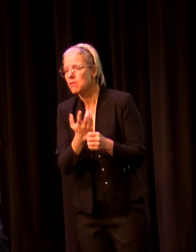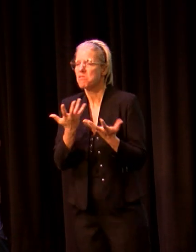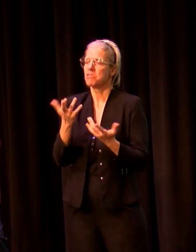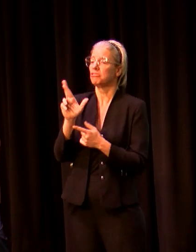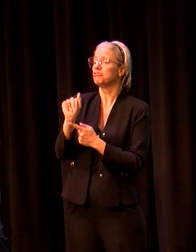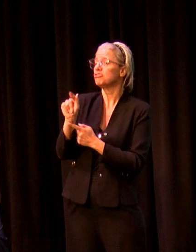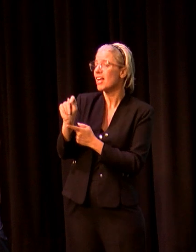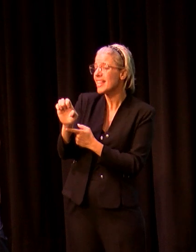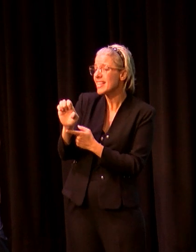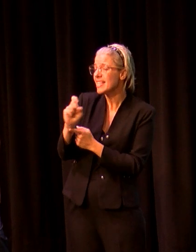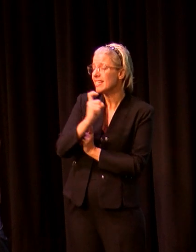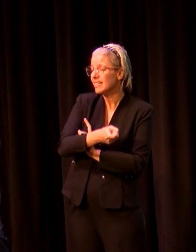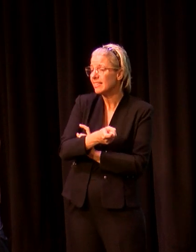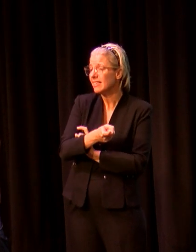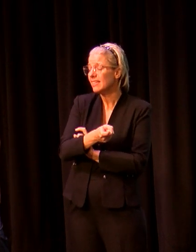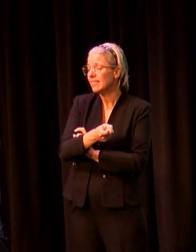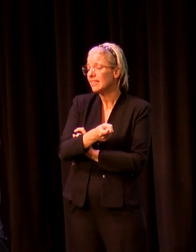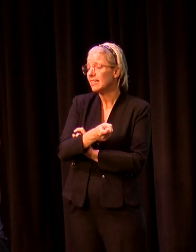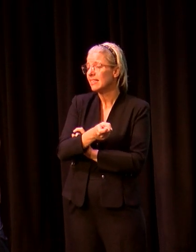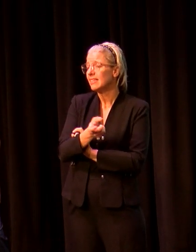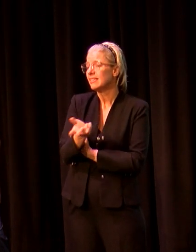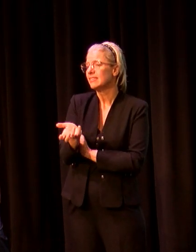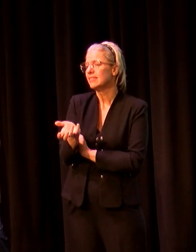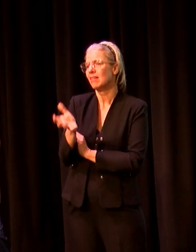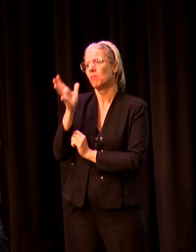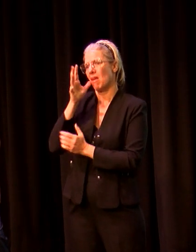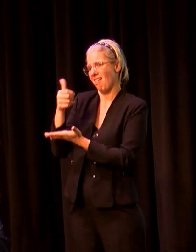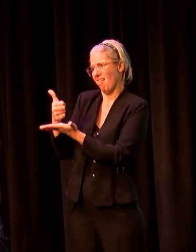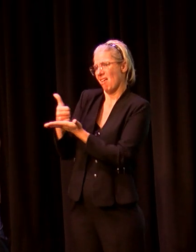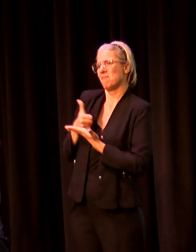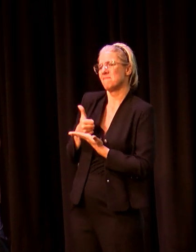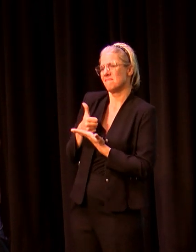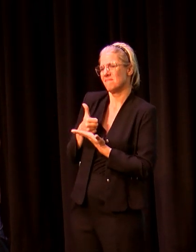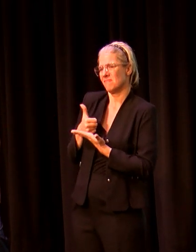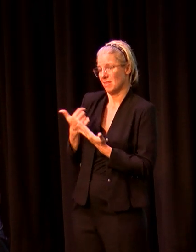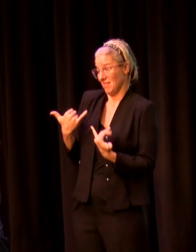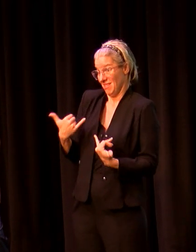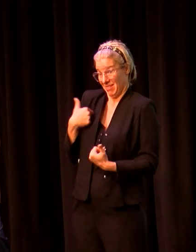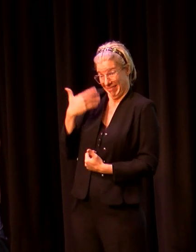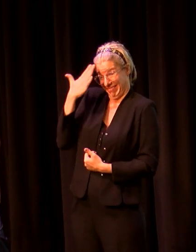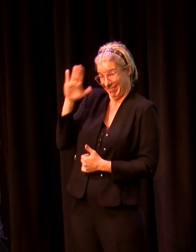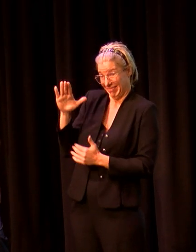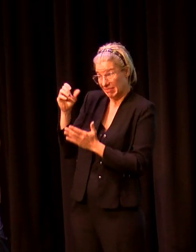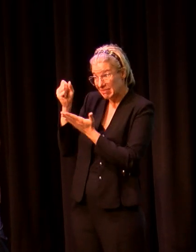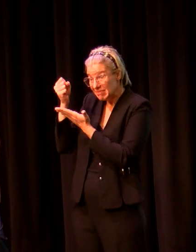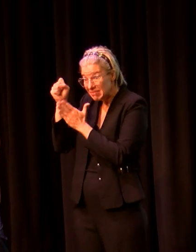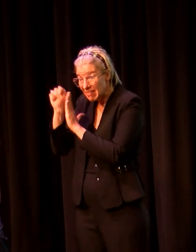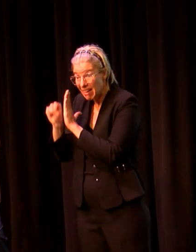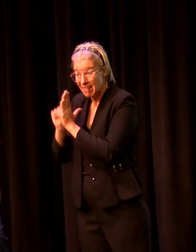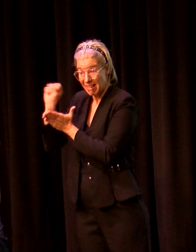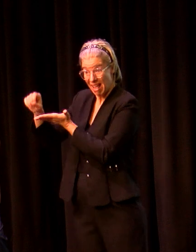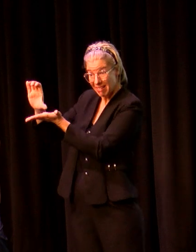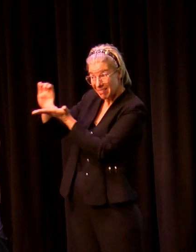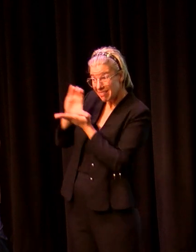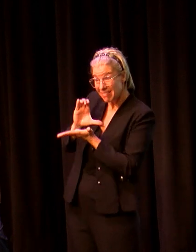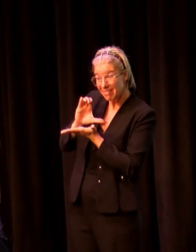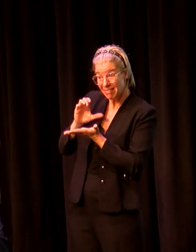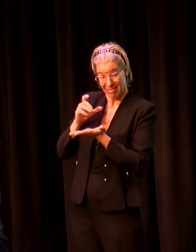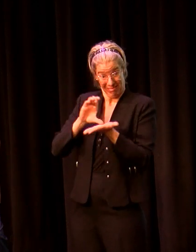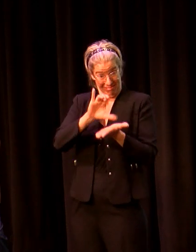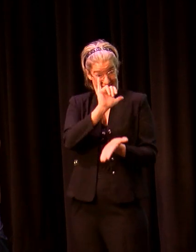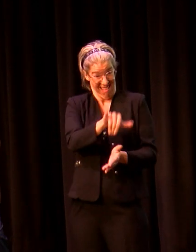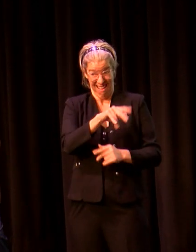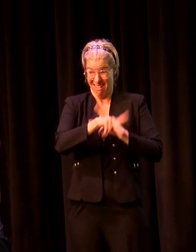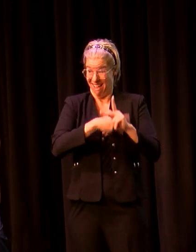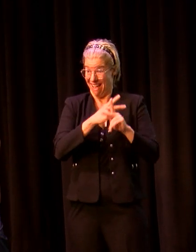down income would be really, really helpful. So I don't know if the state can give funding to that type of housing. And the other